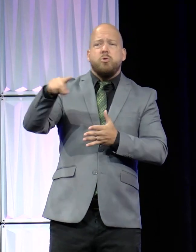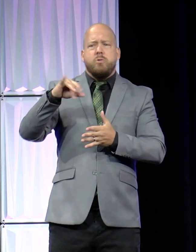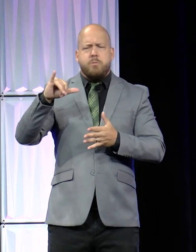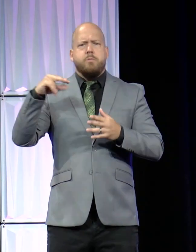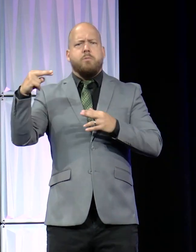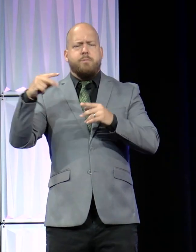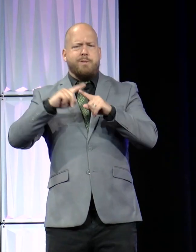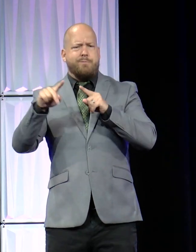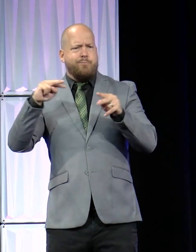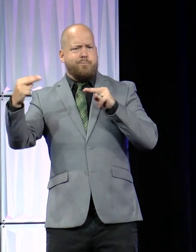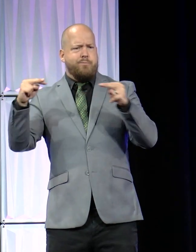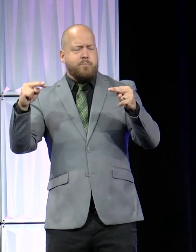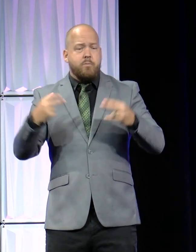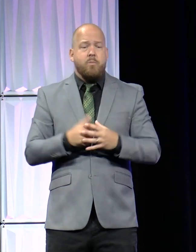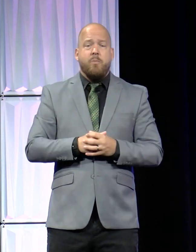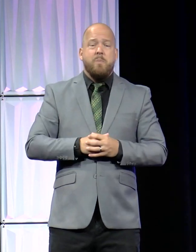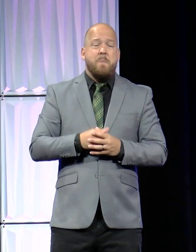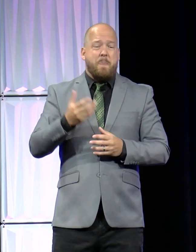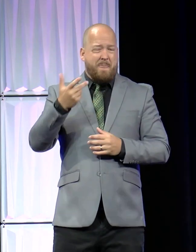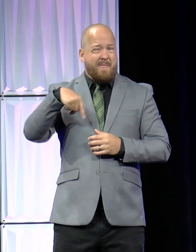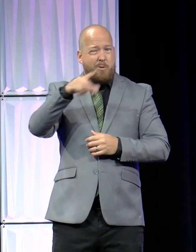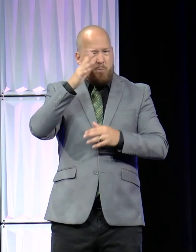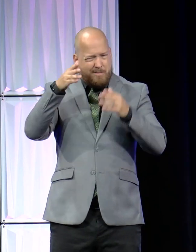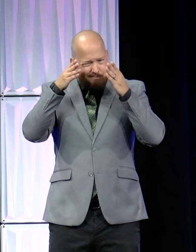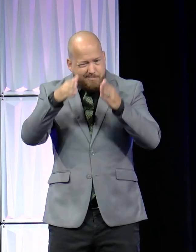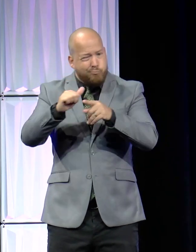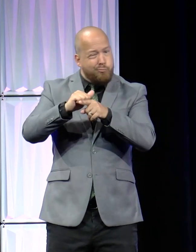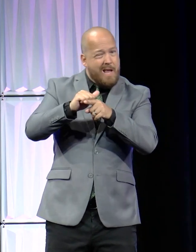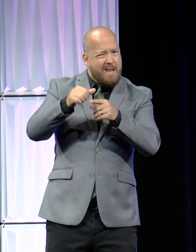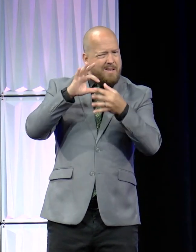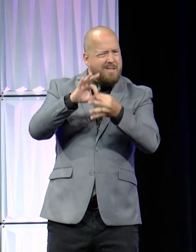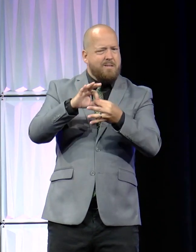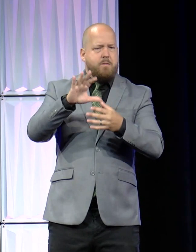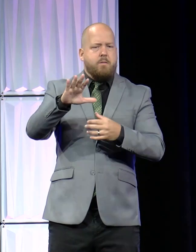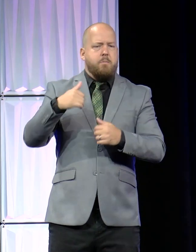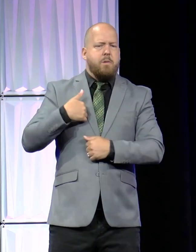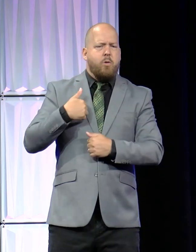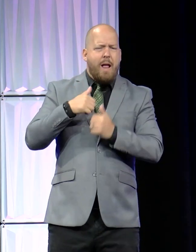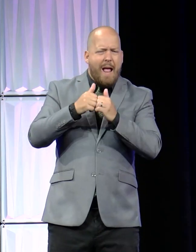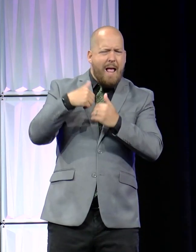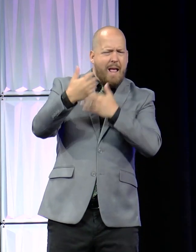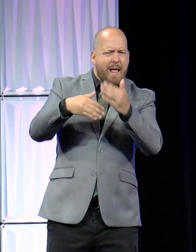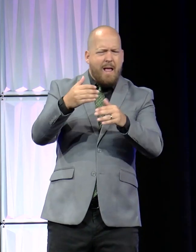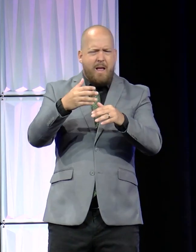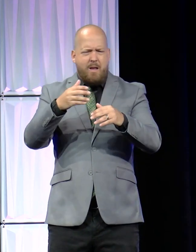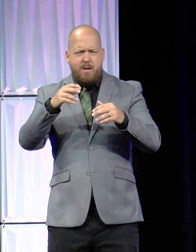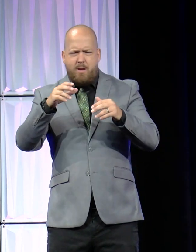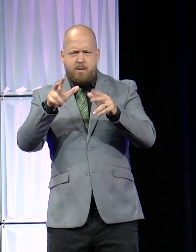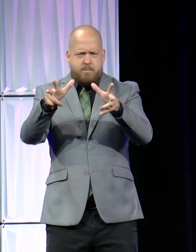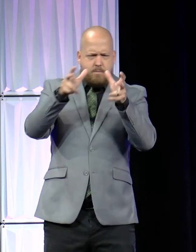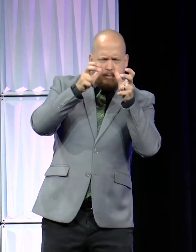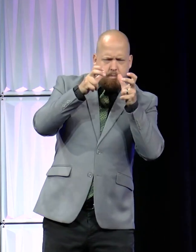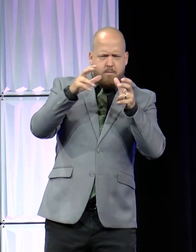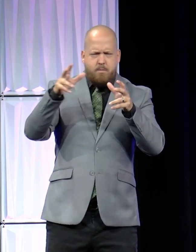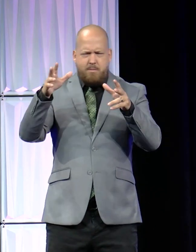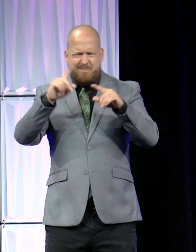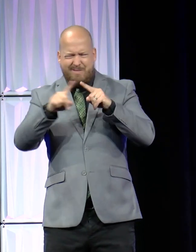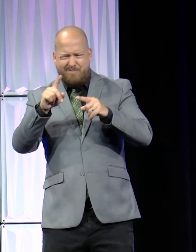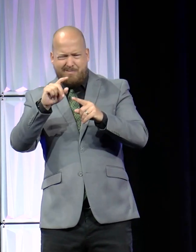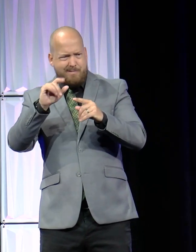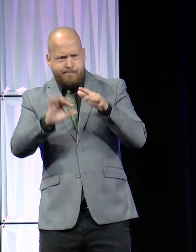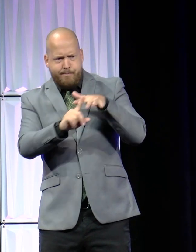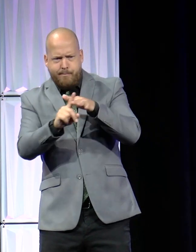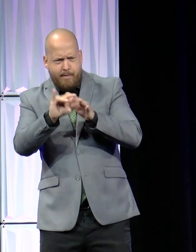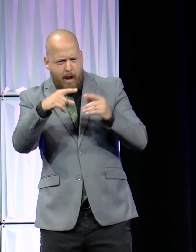and specialized and do that ongoing work of taking in these complex cases. These changes implement